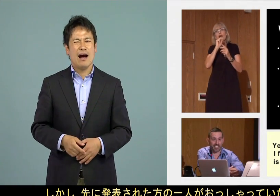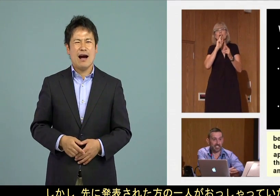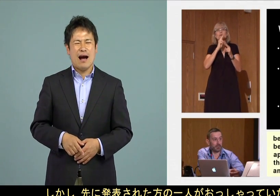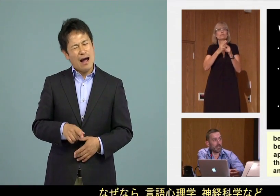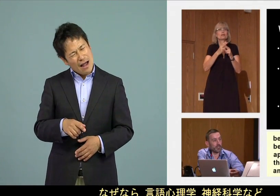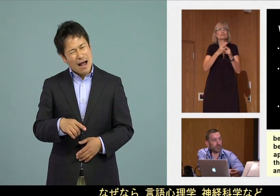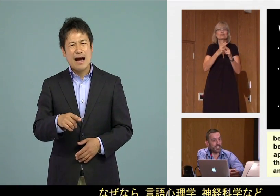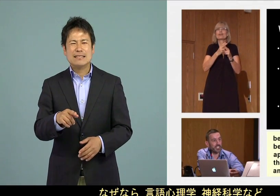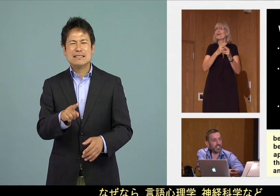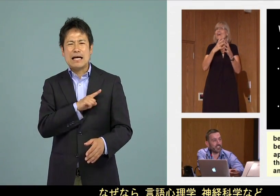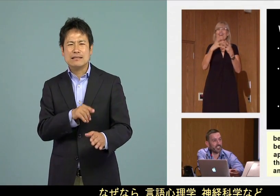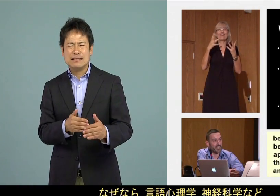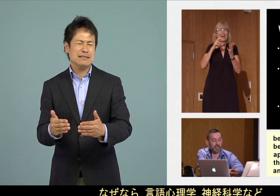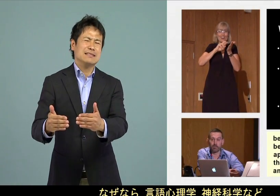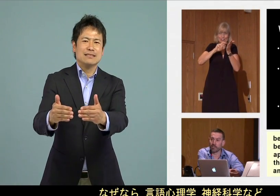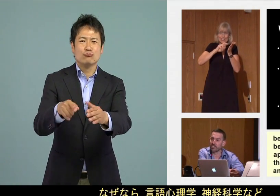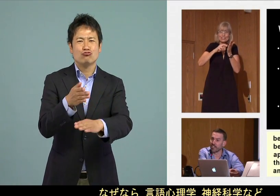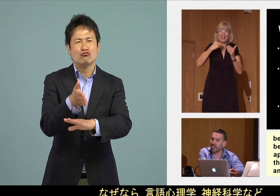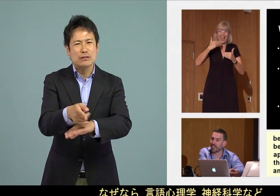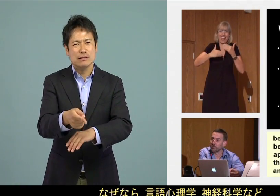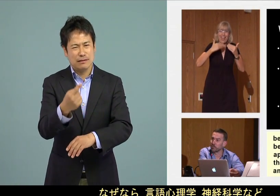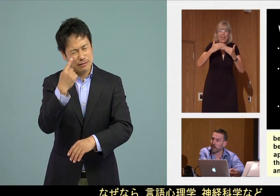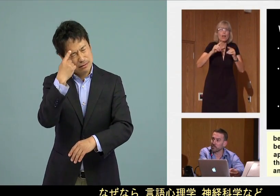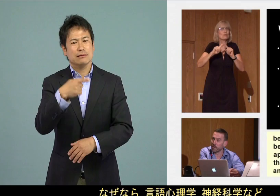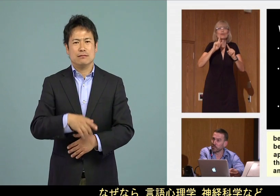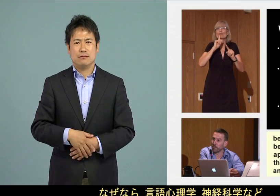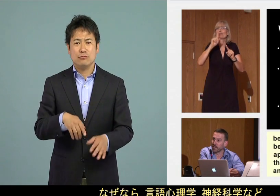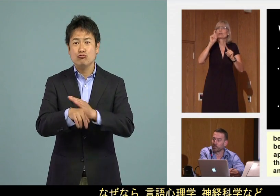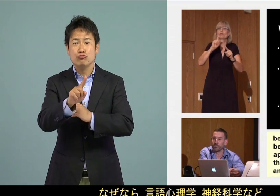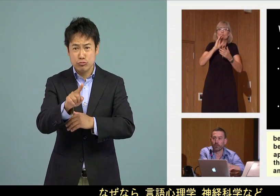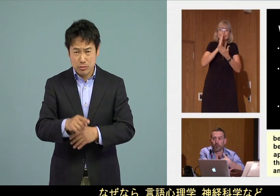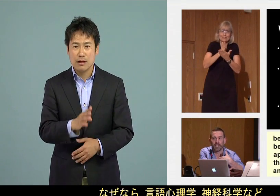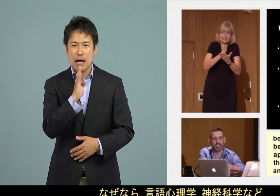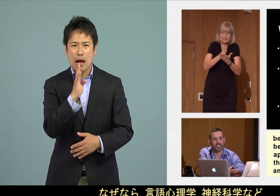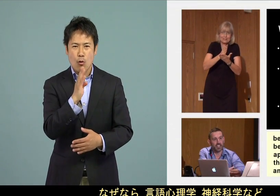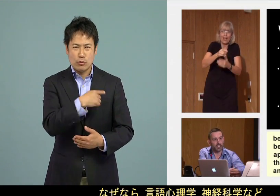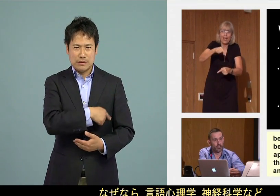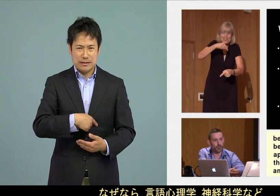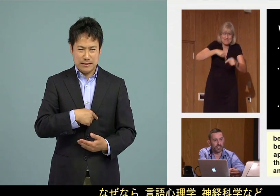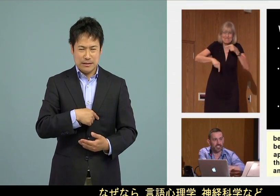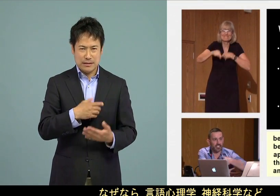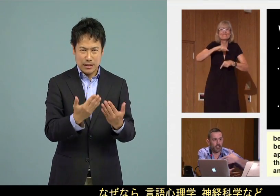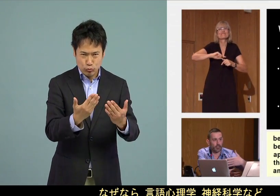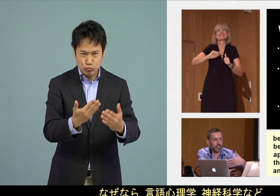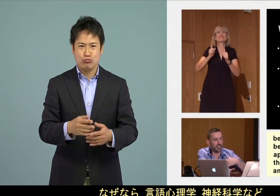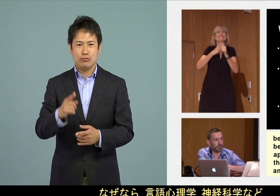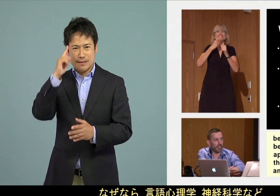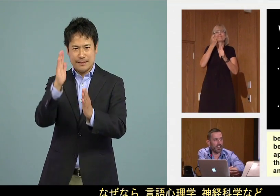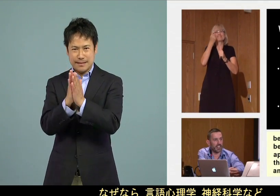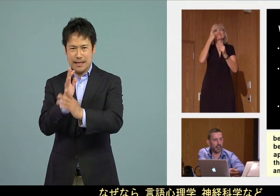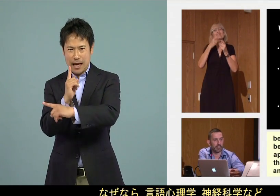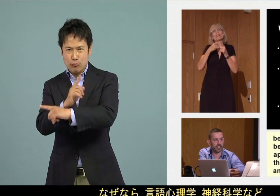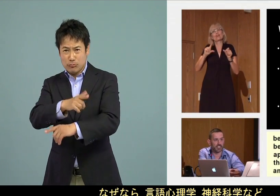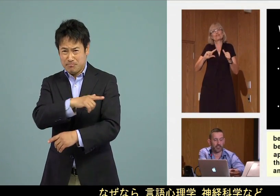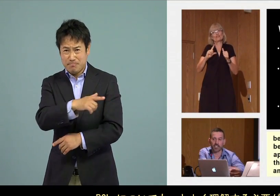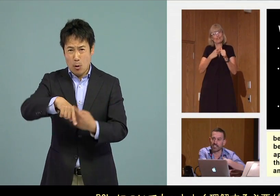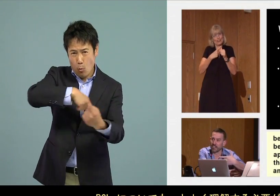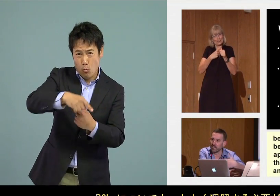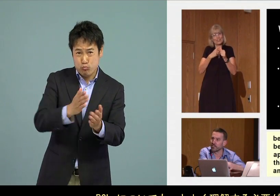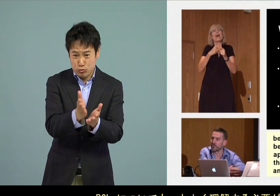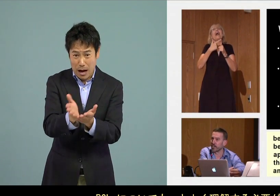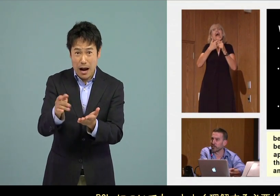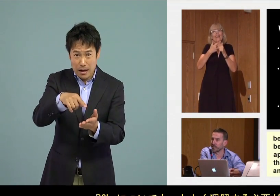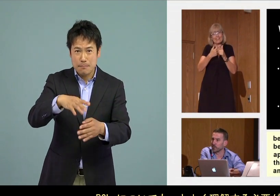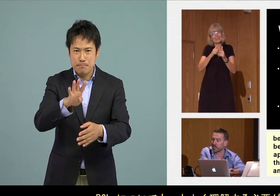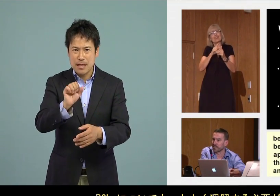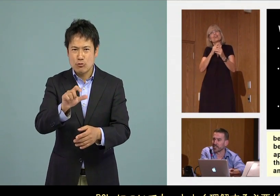in a sense, because we need to understand British Sign Language much, much better before we can use it in a lot of these applied areas, so these